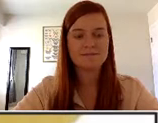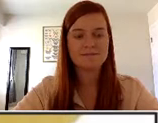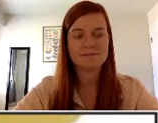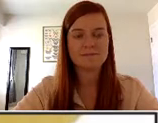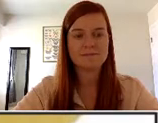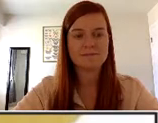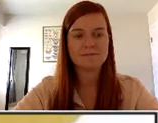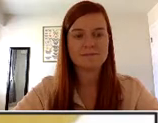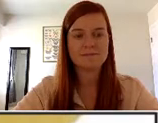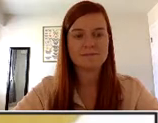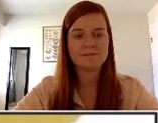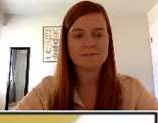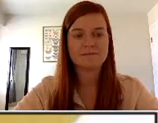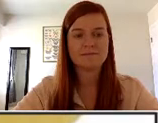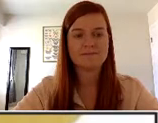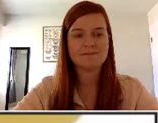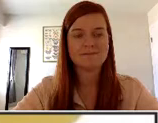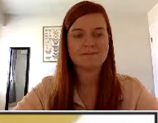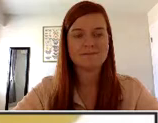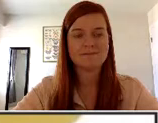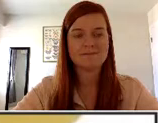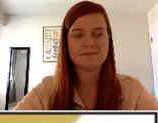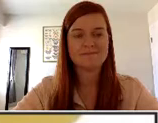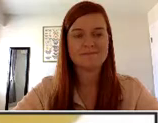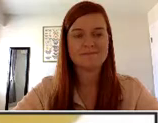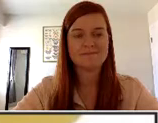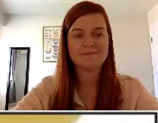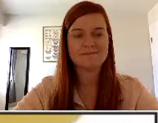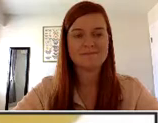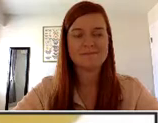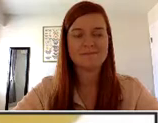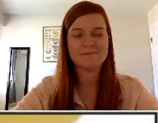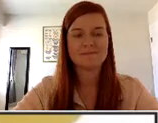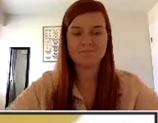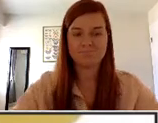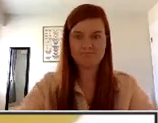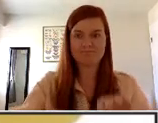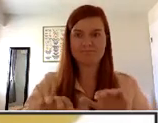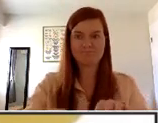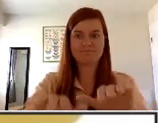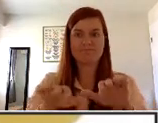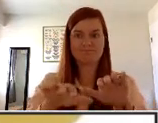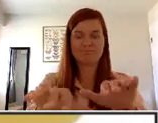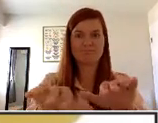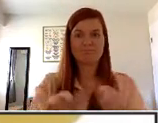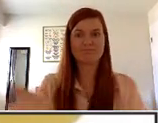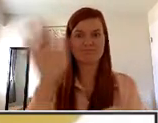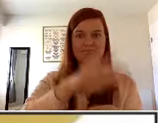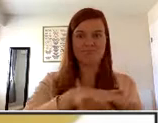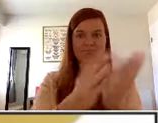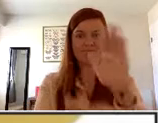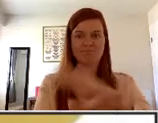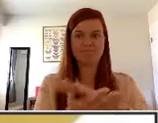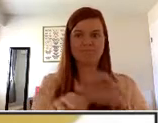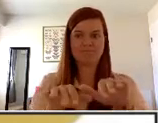dough. After the dough rose, the little red hen rolled it flat, folded it, and rolled